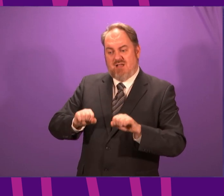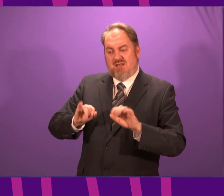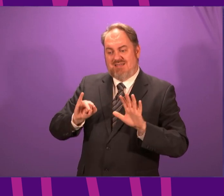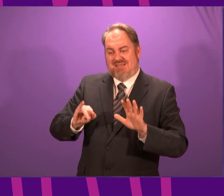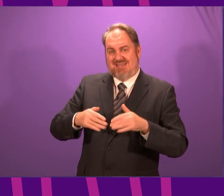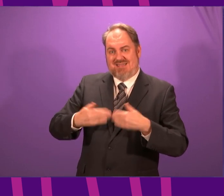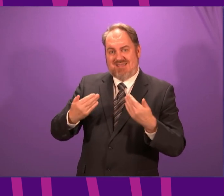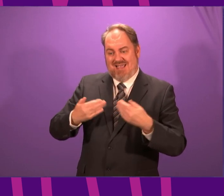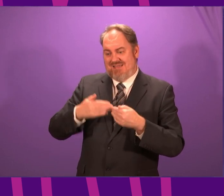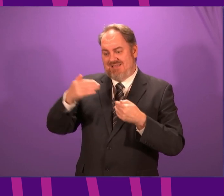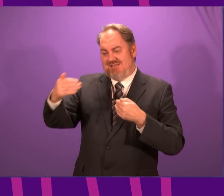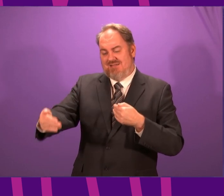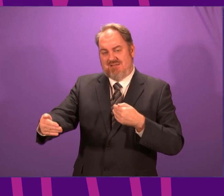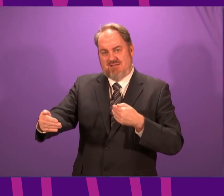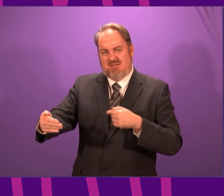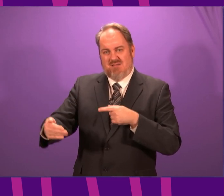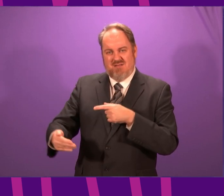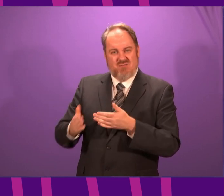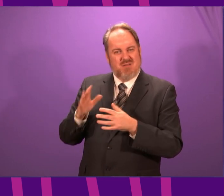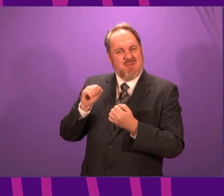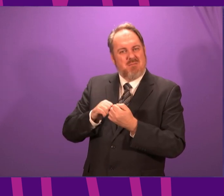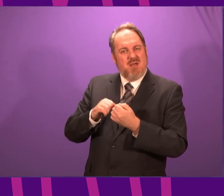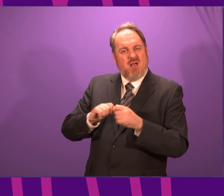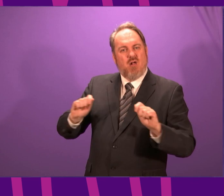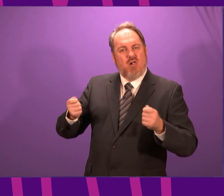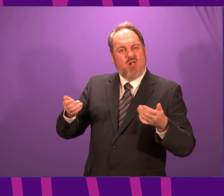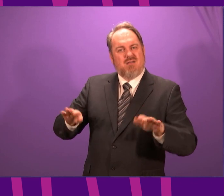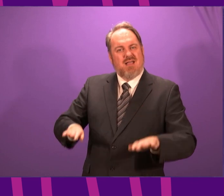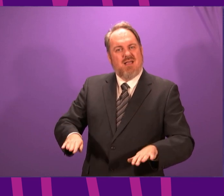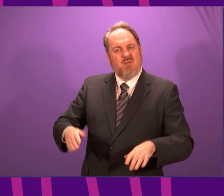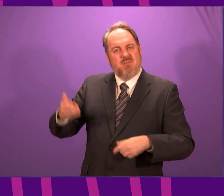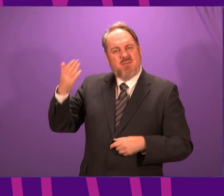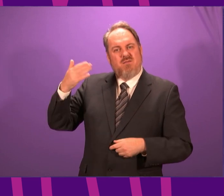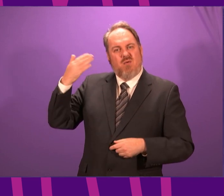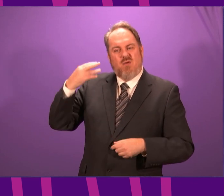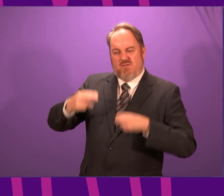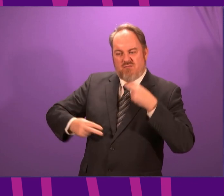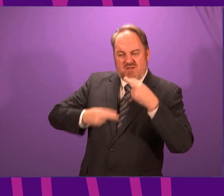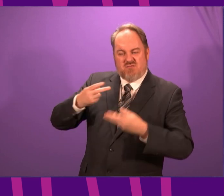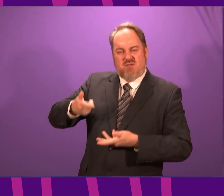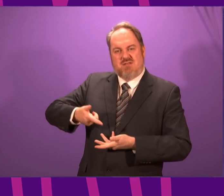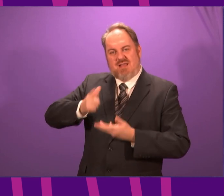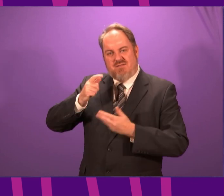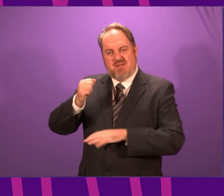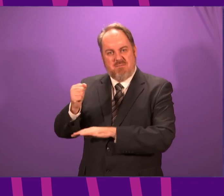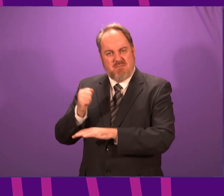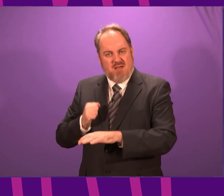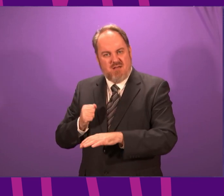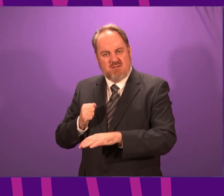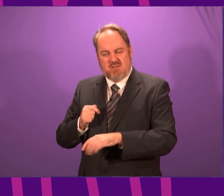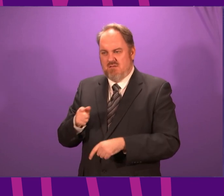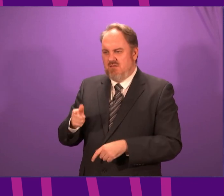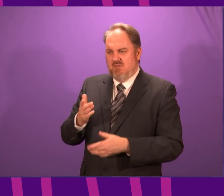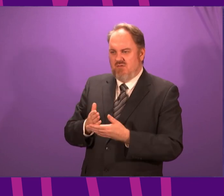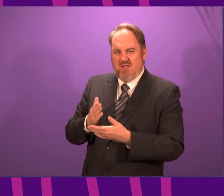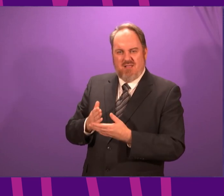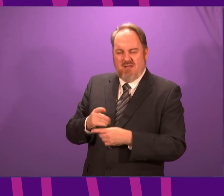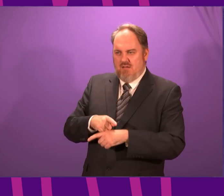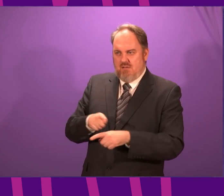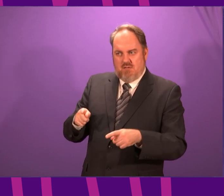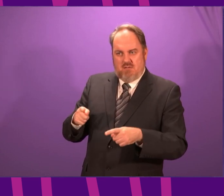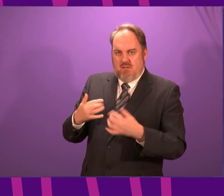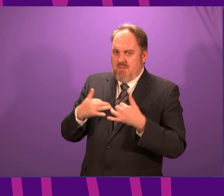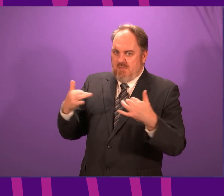time, like the lockdown of hospitality, like last week's extension to the lockdown of hospitality, has not won